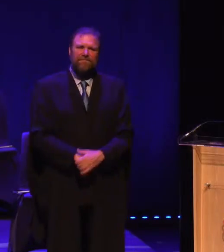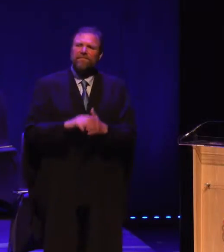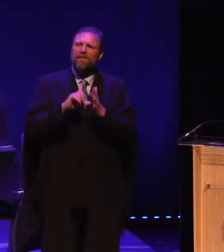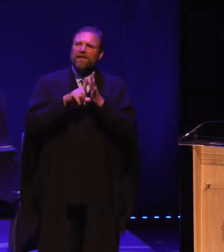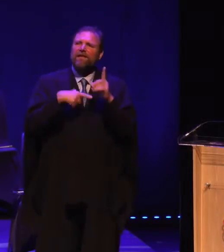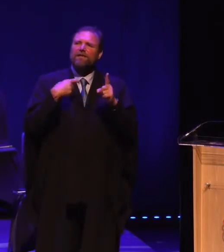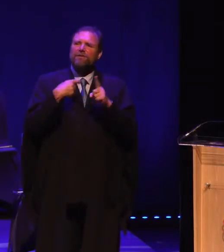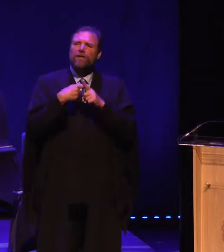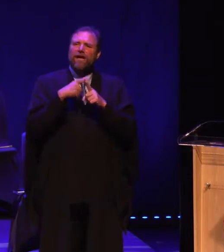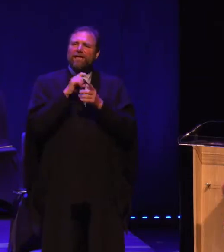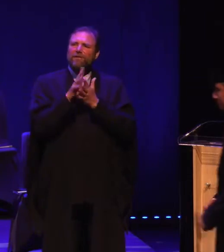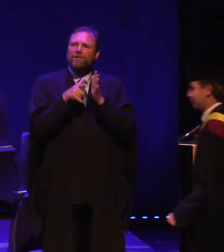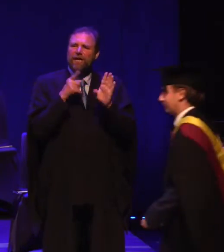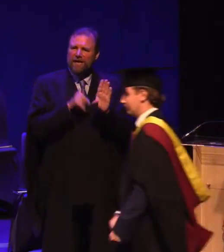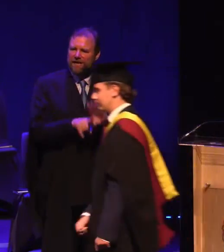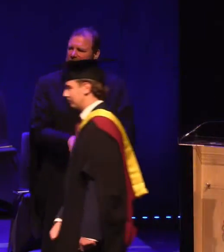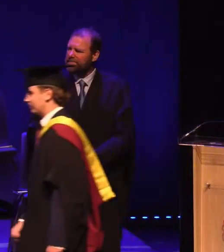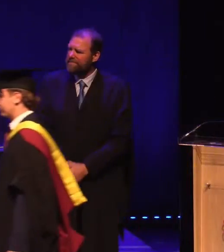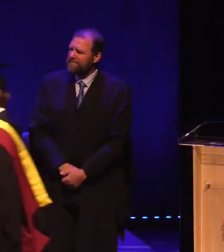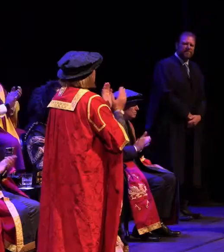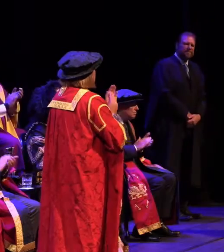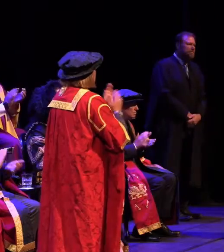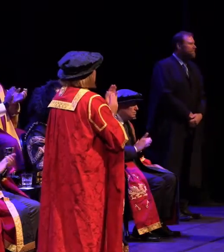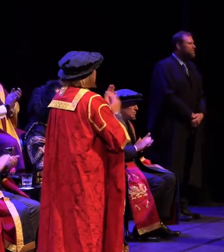Jack Chevin.